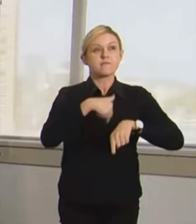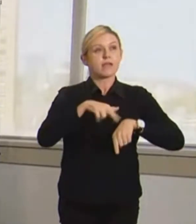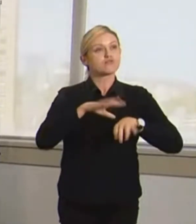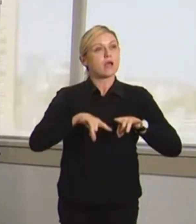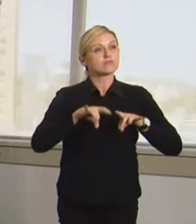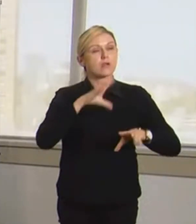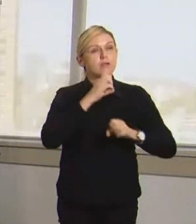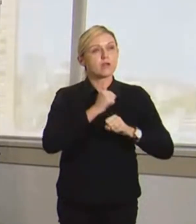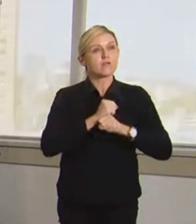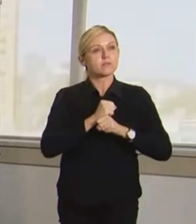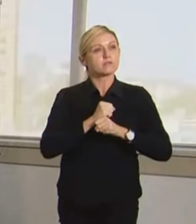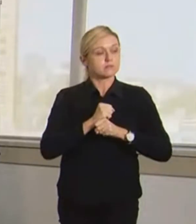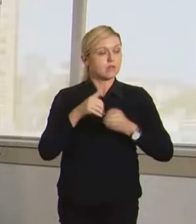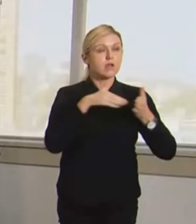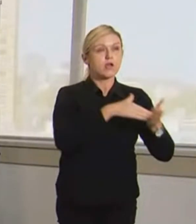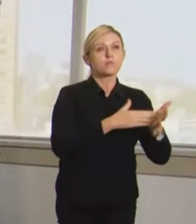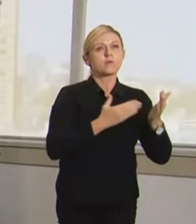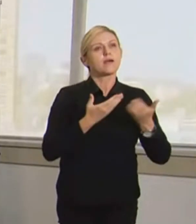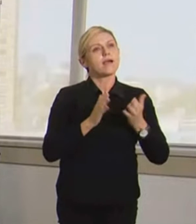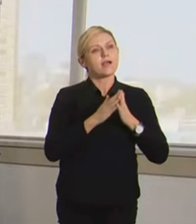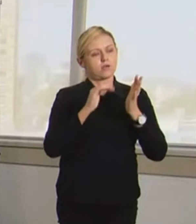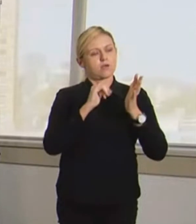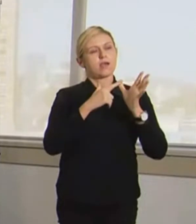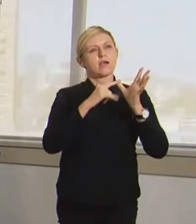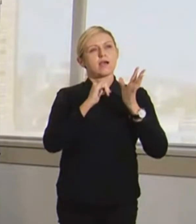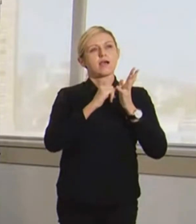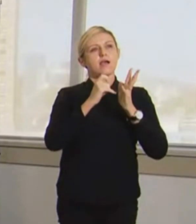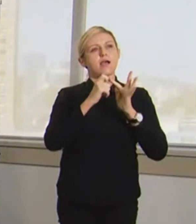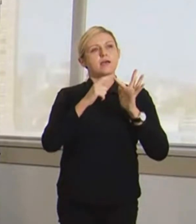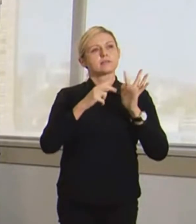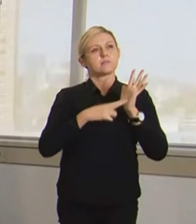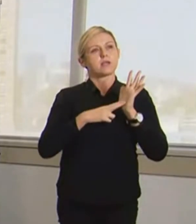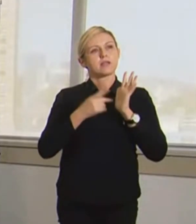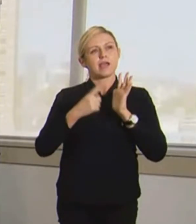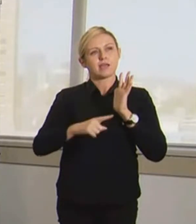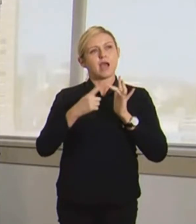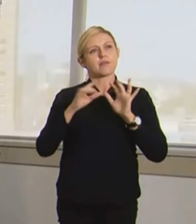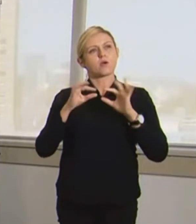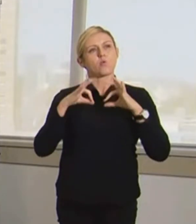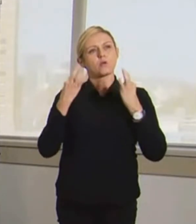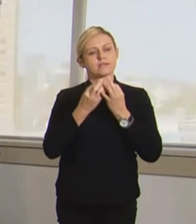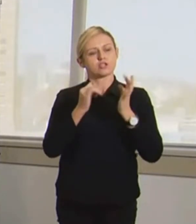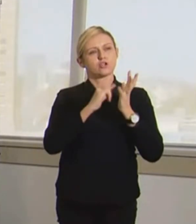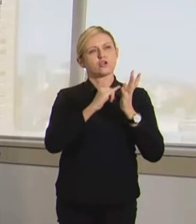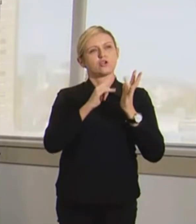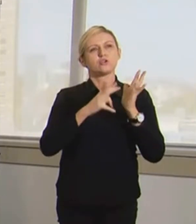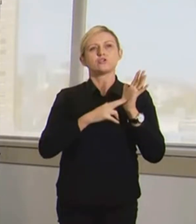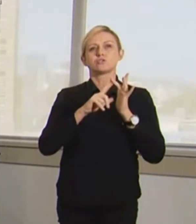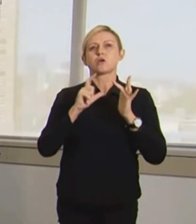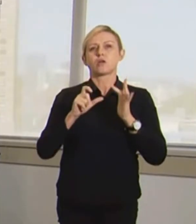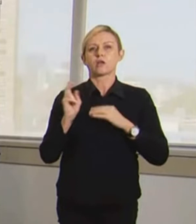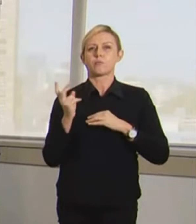had Aspen Medical, and I think Sonic were doing some pathology, and So they've had their own staff in there.